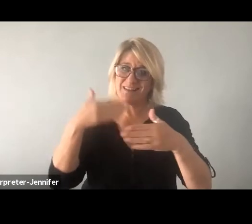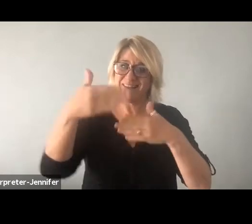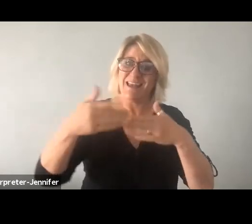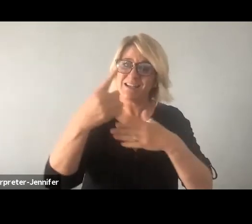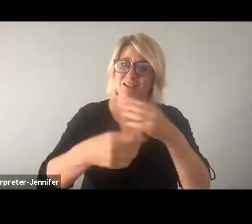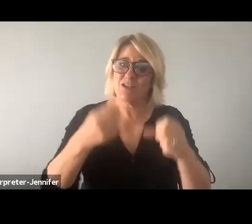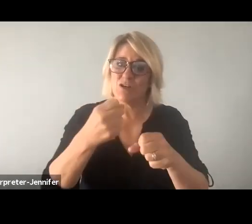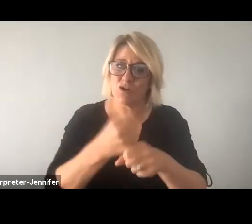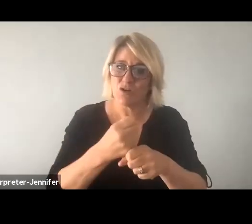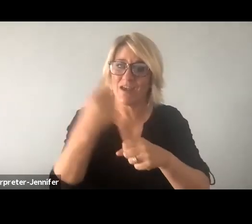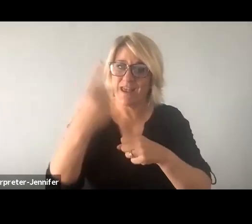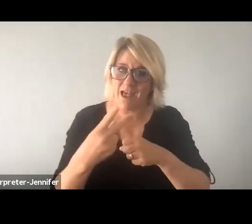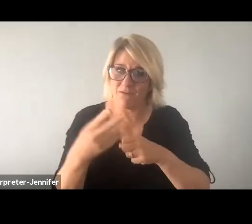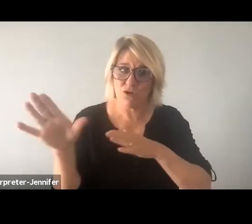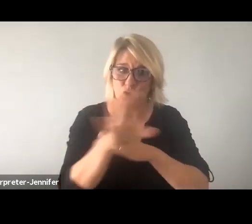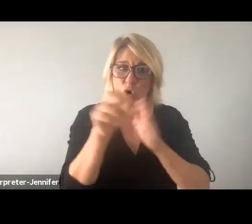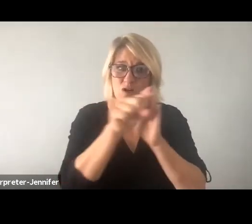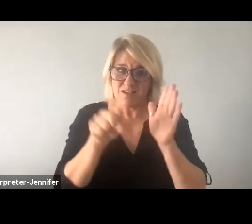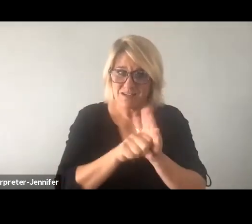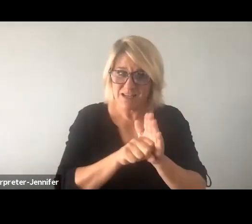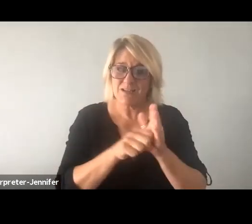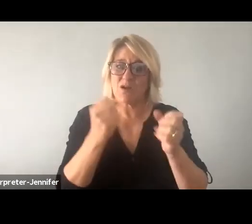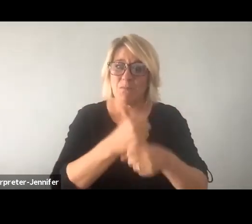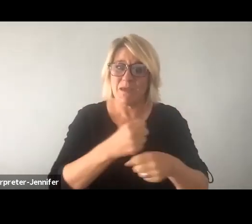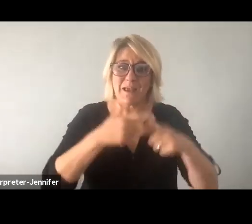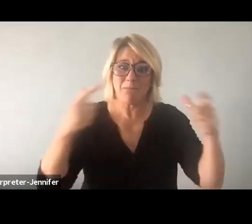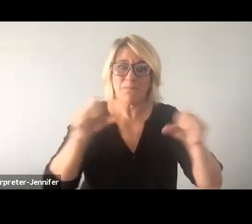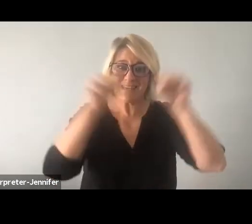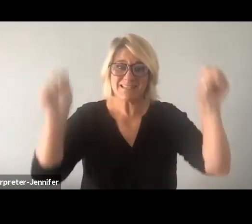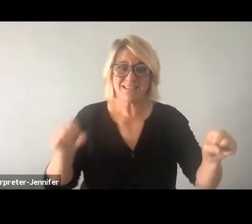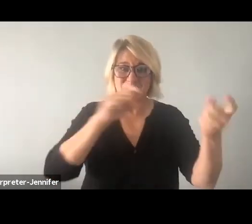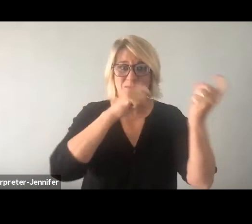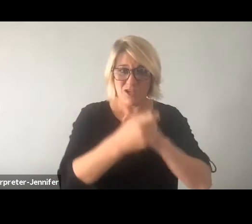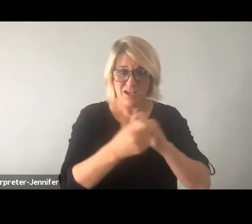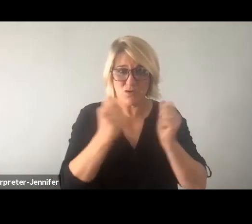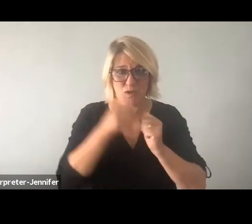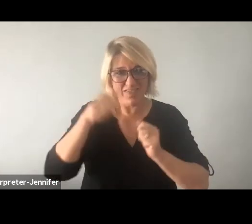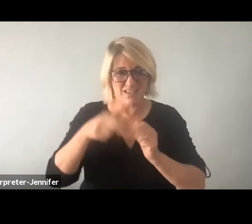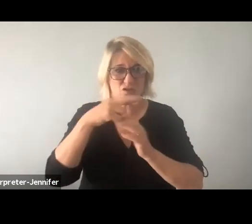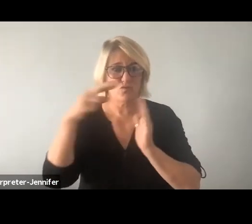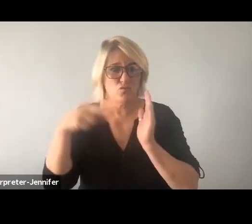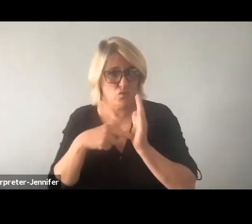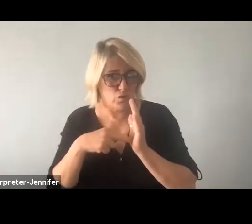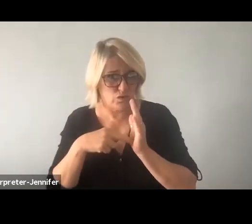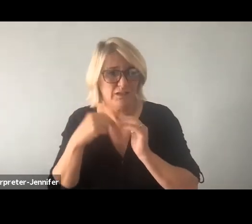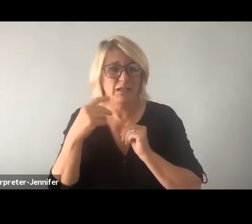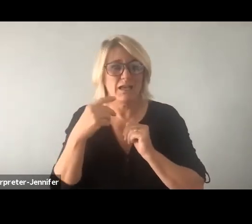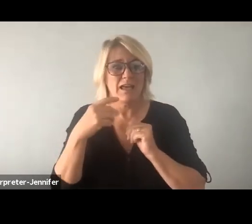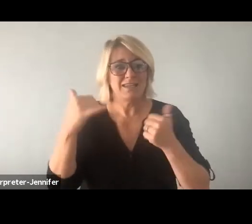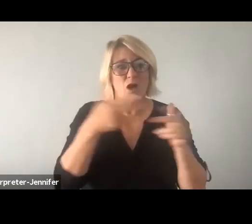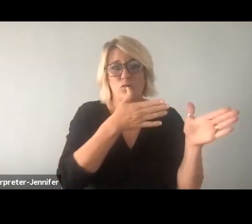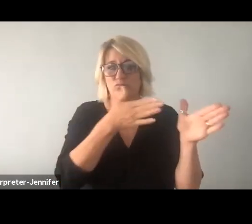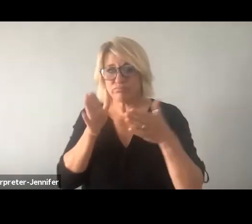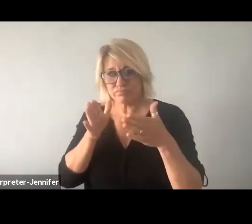states are hopefully making big systems change using this rule. I want to pivot now to touch